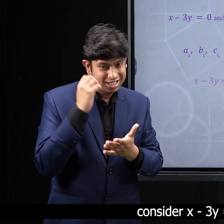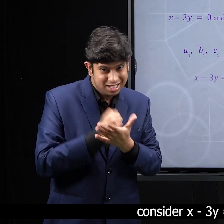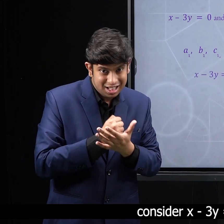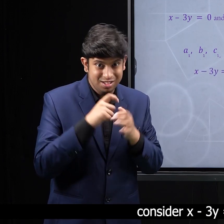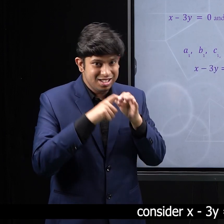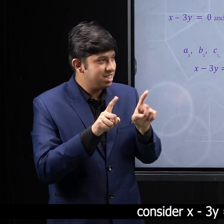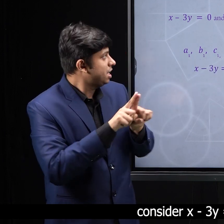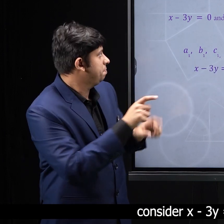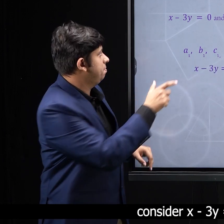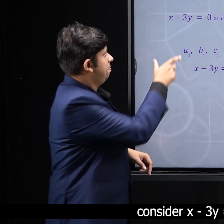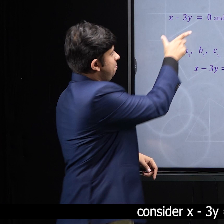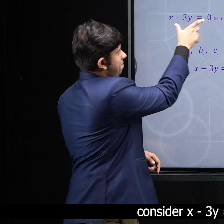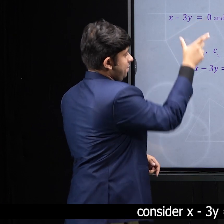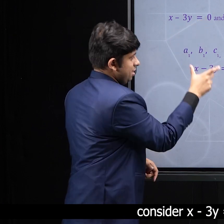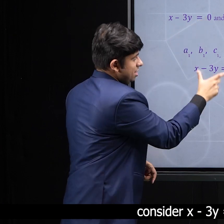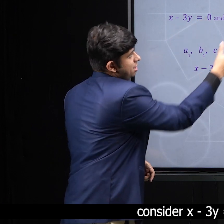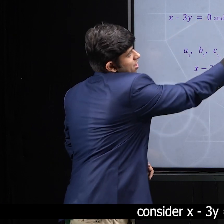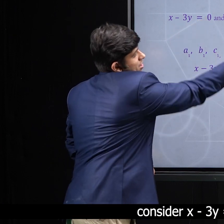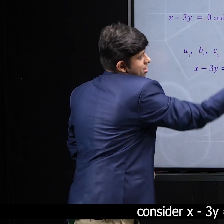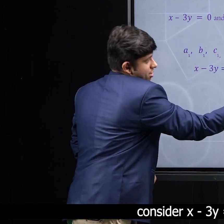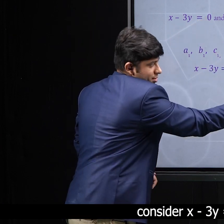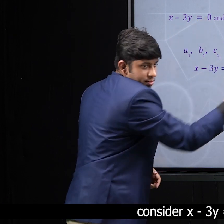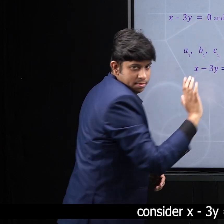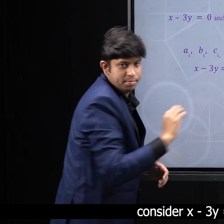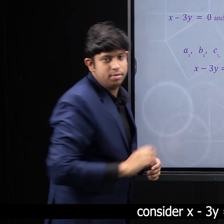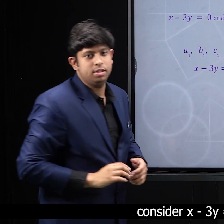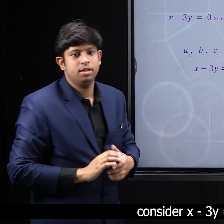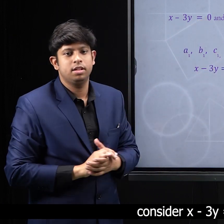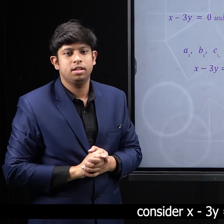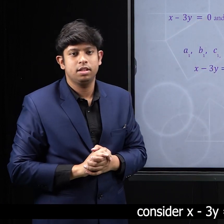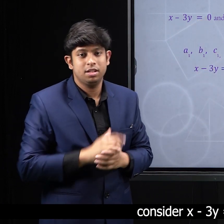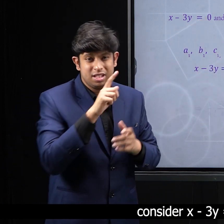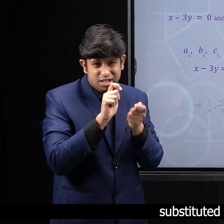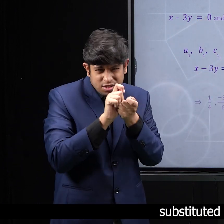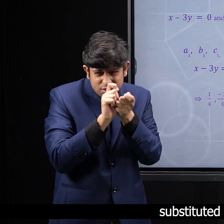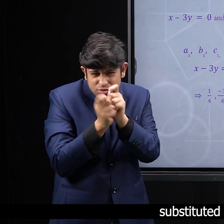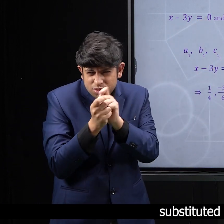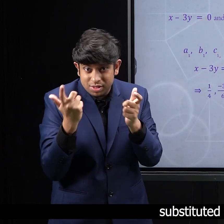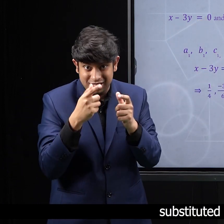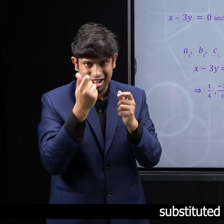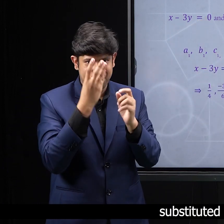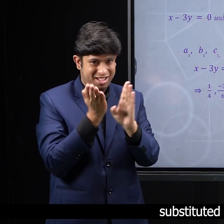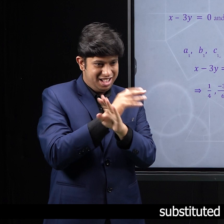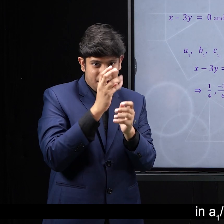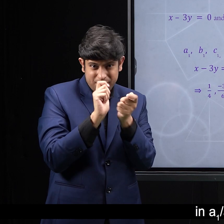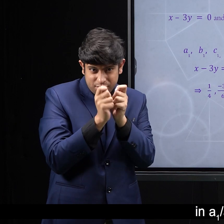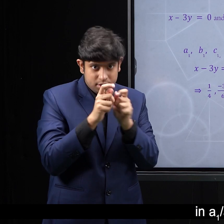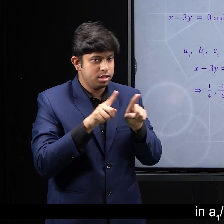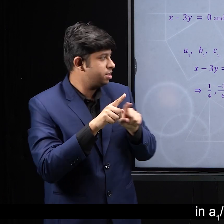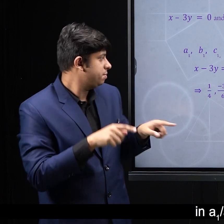Consider x minus 3y equal to 0 and 4x plus 6y minus 24 equal to 0. Substitute the coefficient values in a1 by